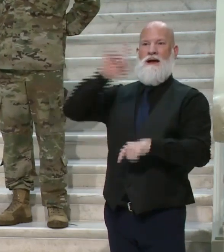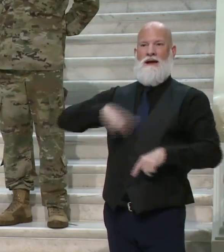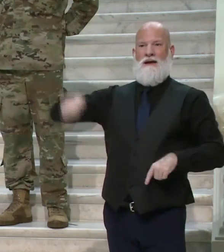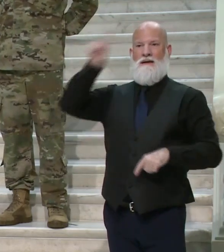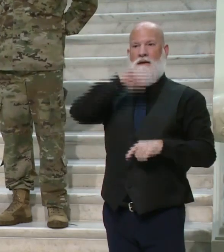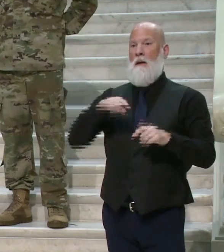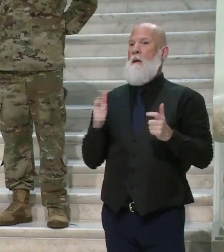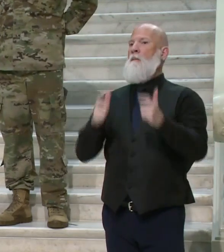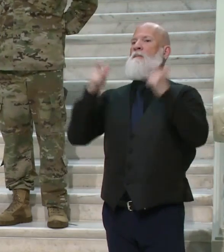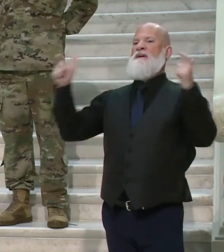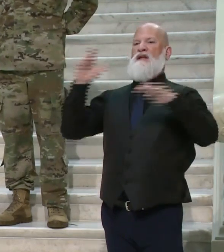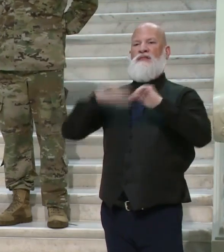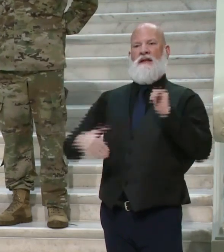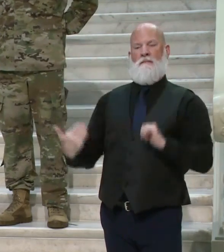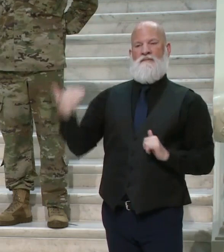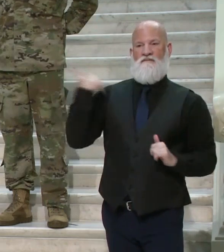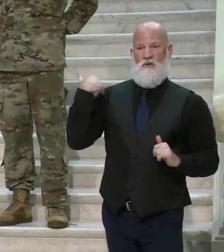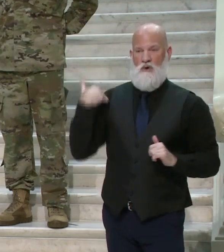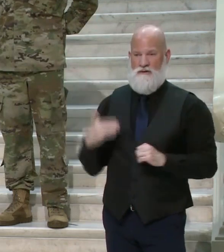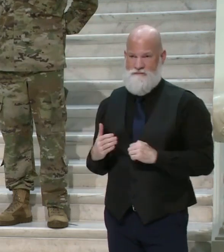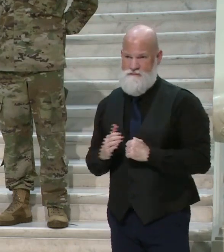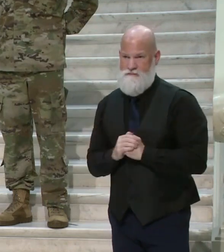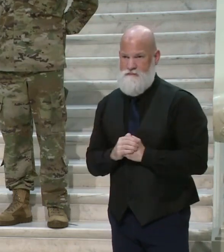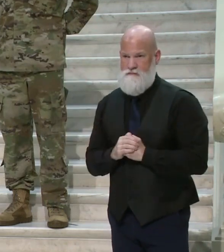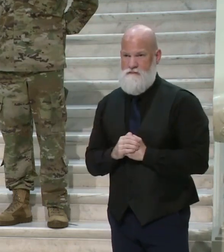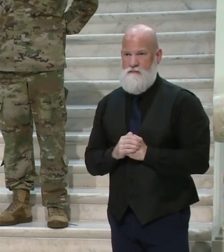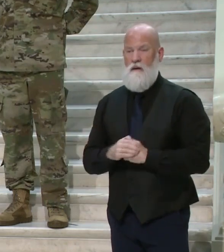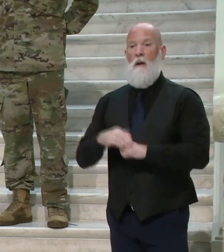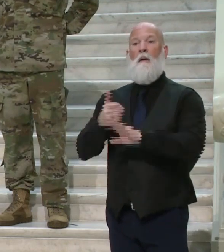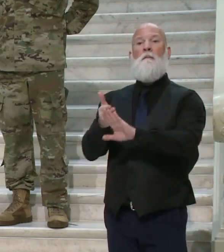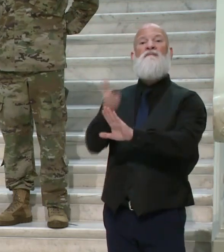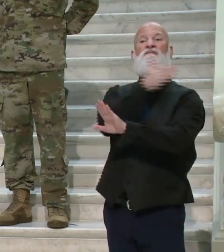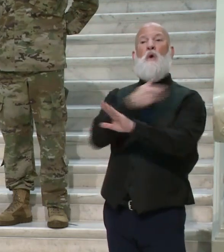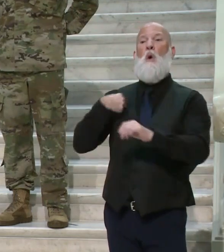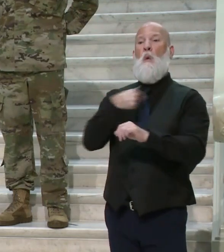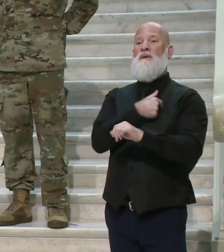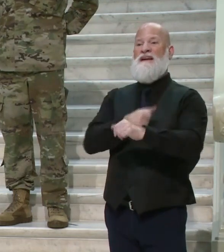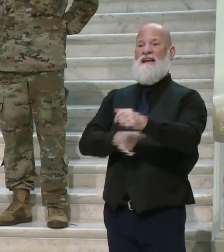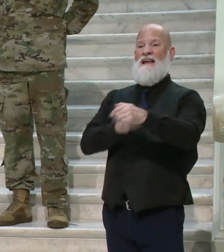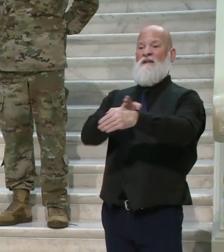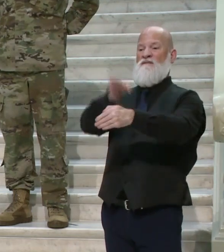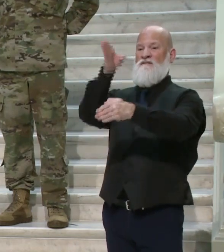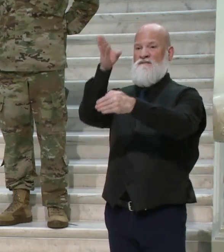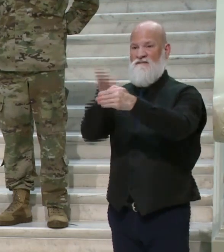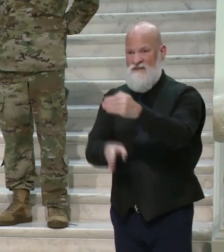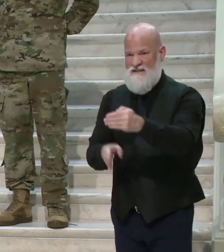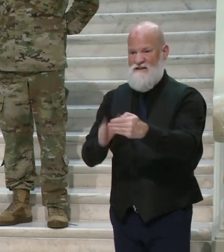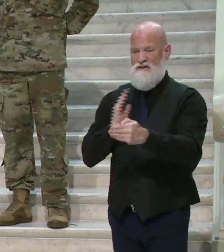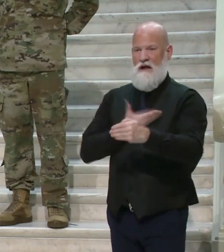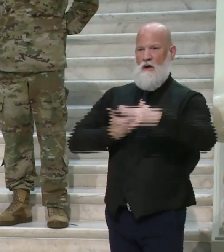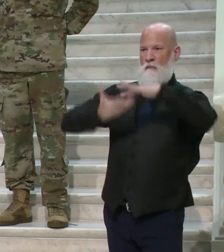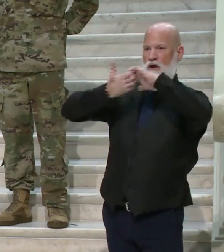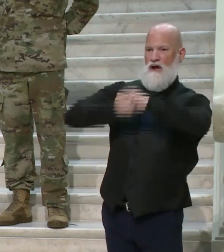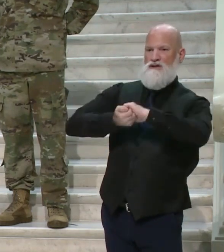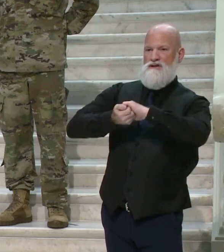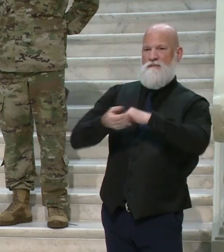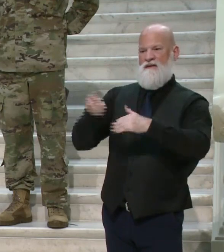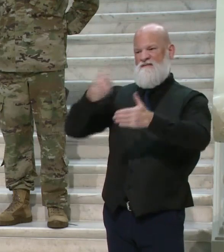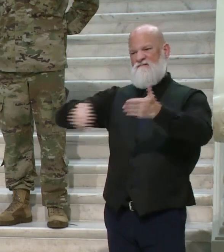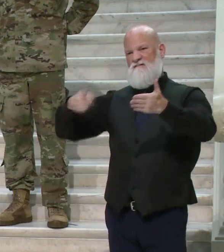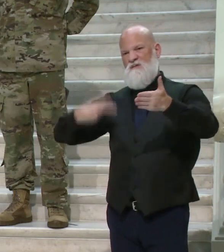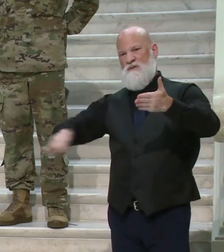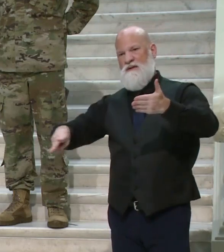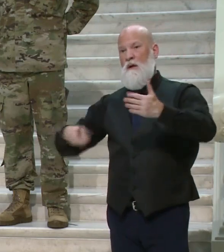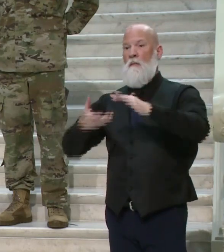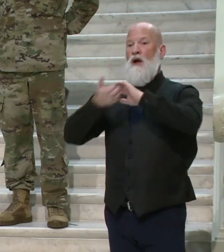by the time we fully develop our partnerships over the next several weeks, including partnerships with the